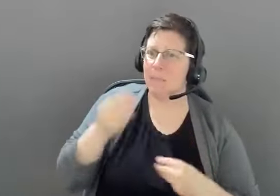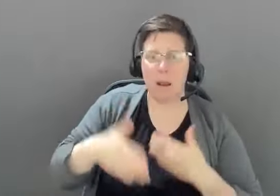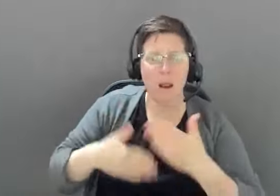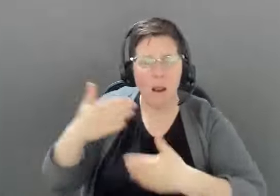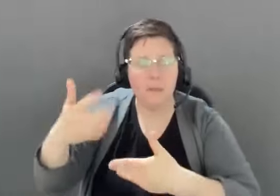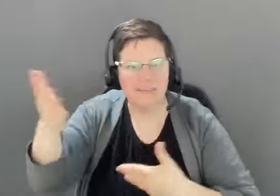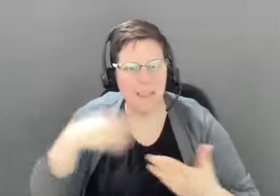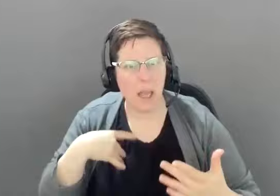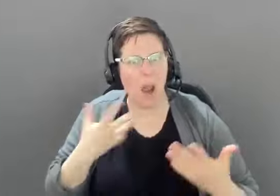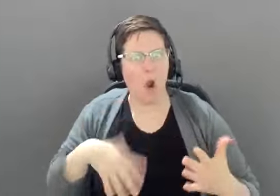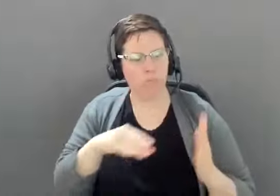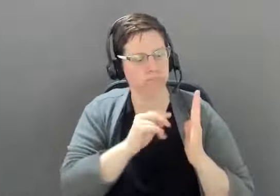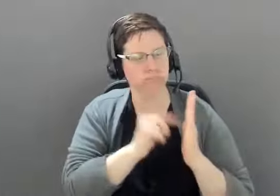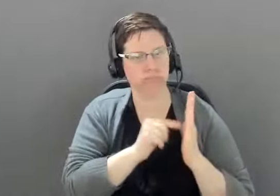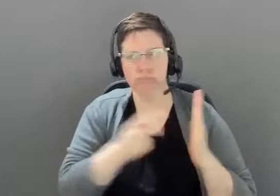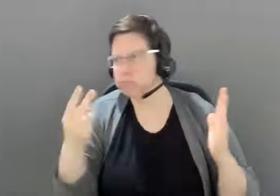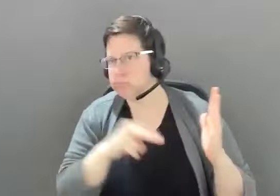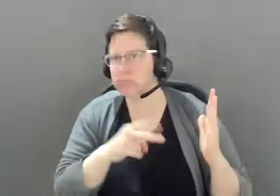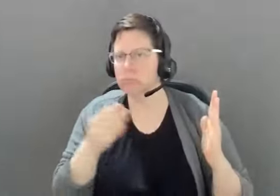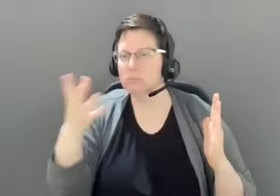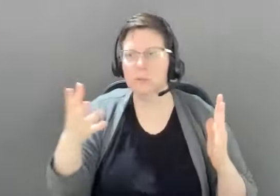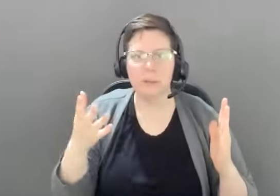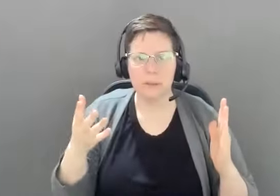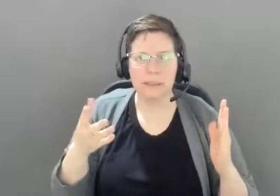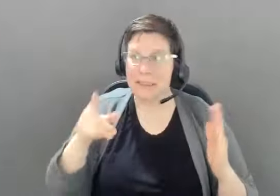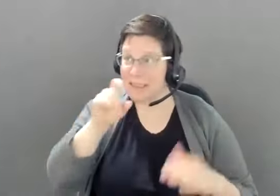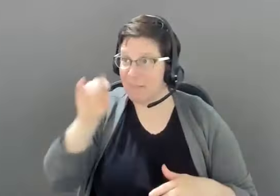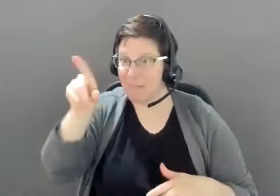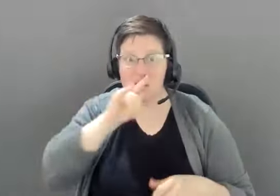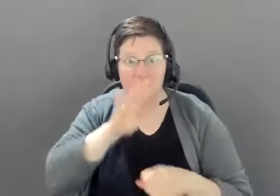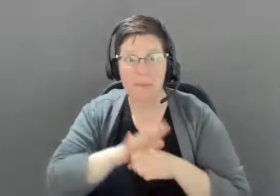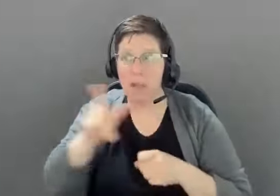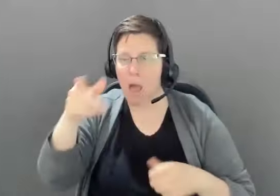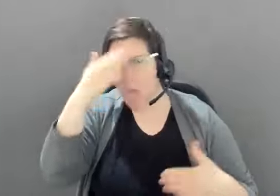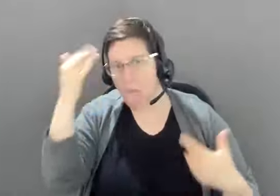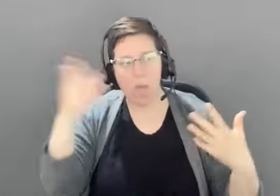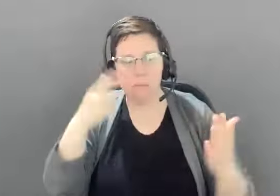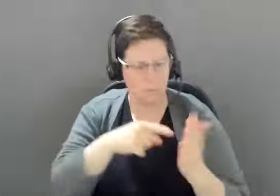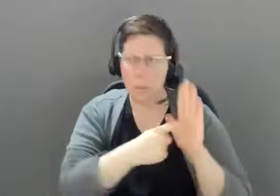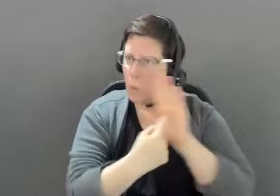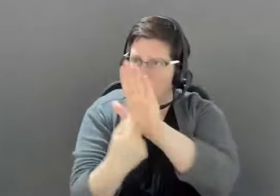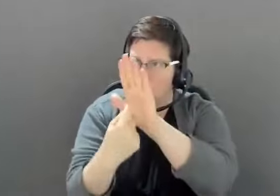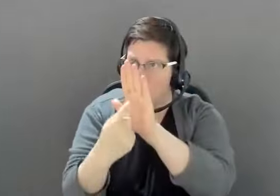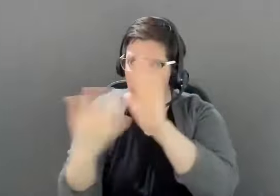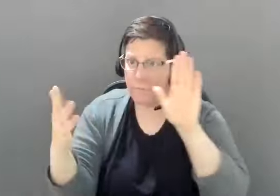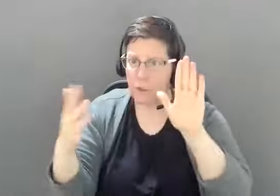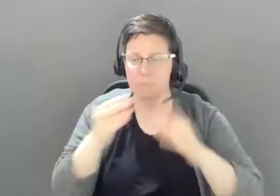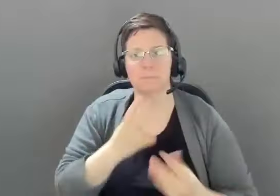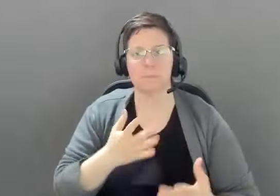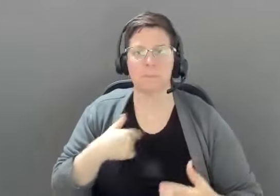assistant or a director of policy had committed to doing. So our tracker was so important, and